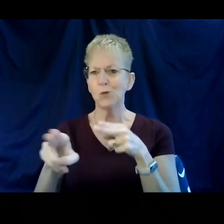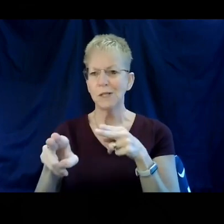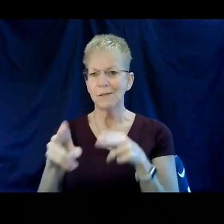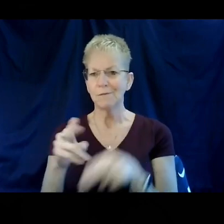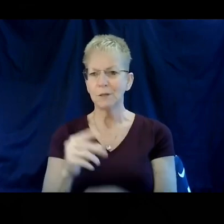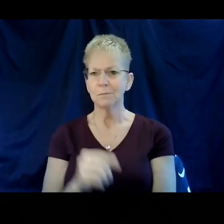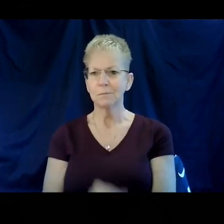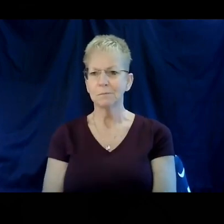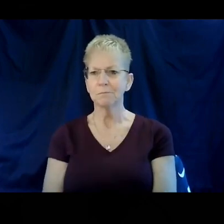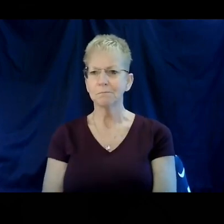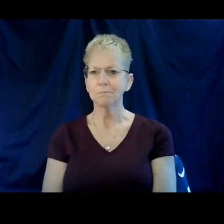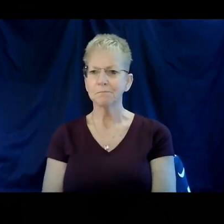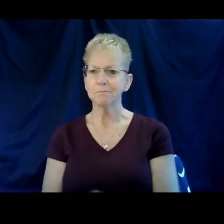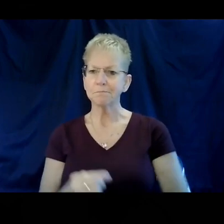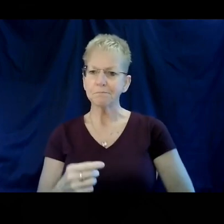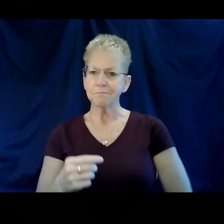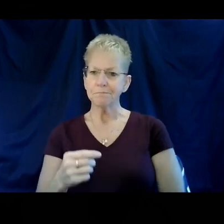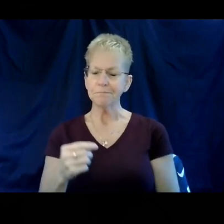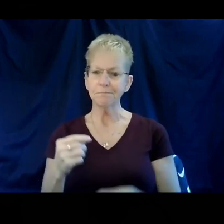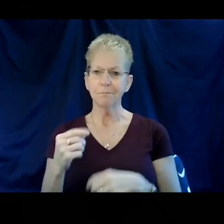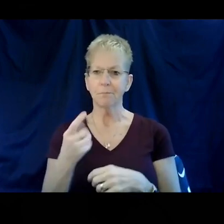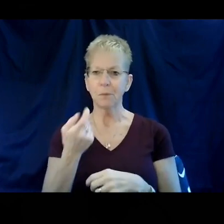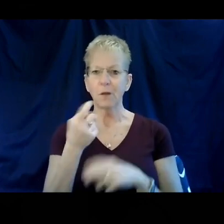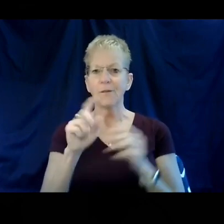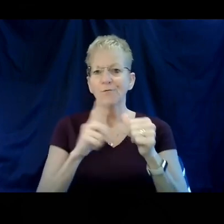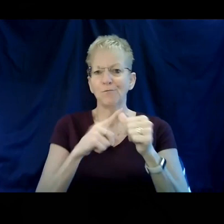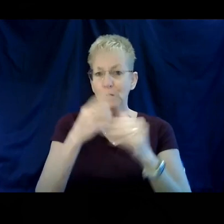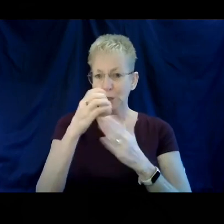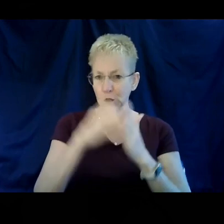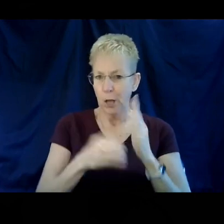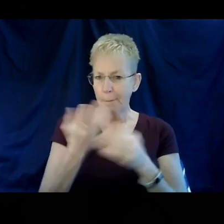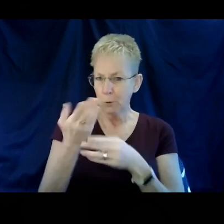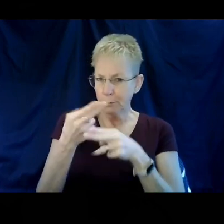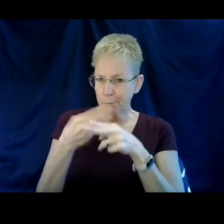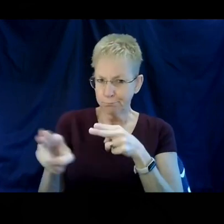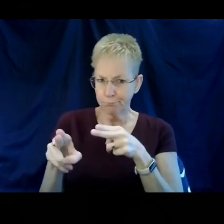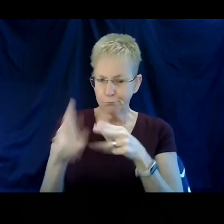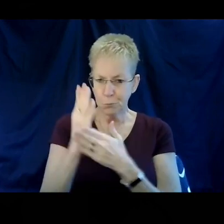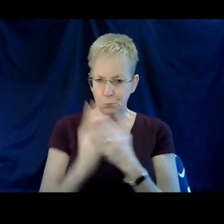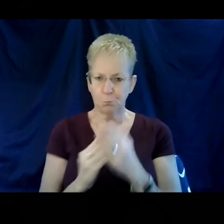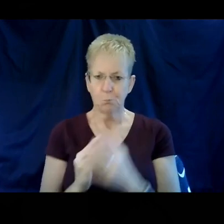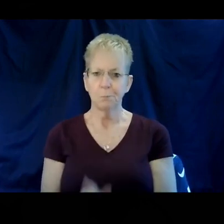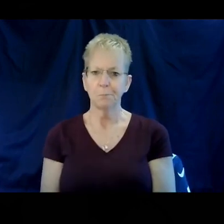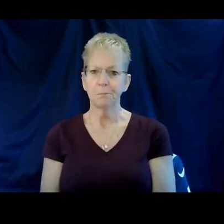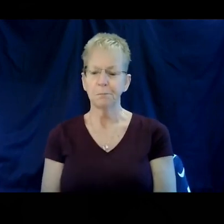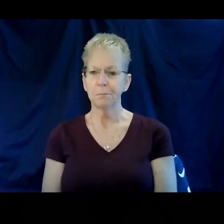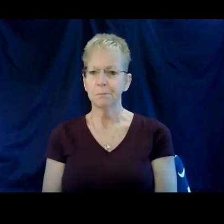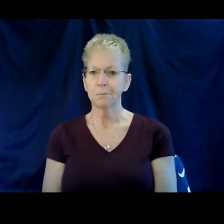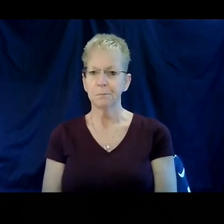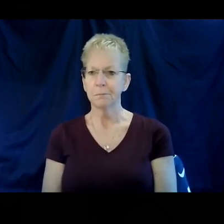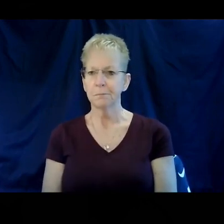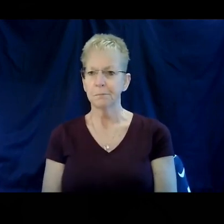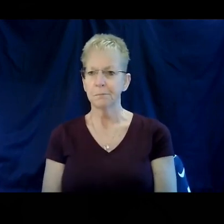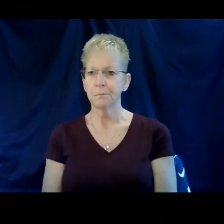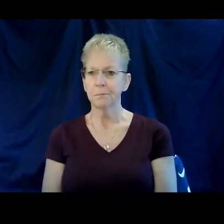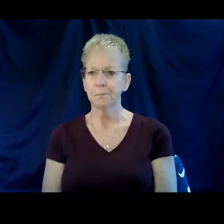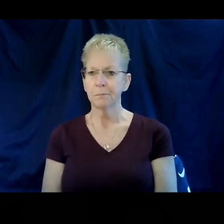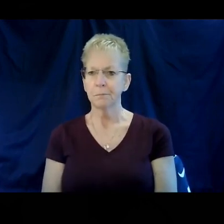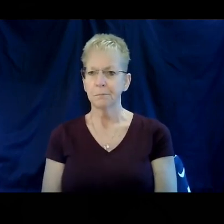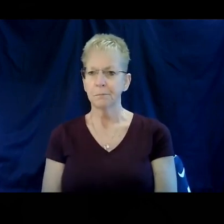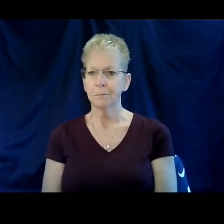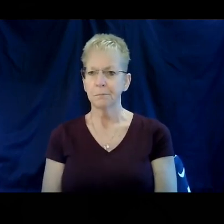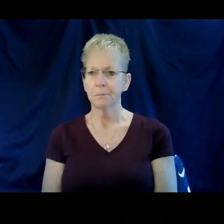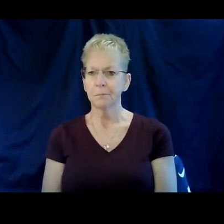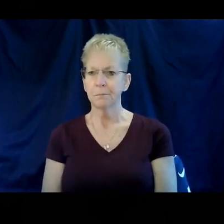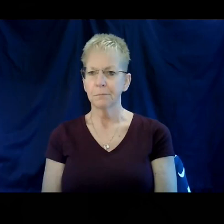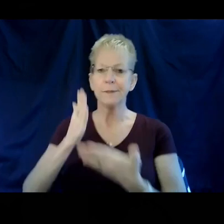for time, I'm just going to read a touch from the first chapter and stop when I get to a famous name and talk